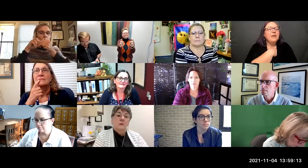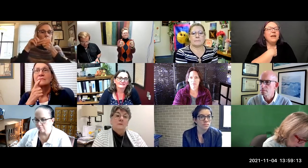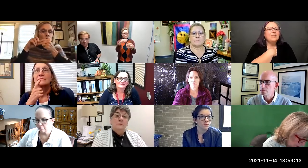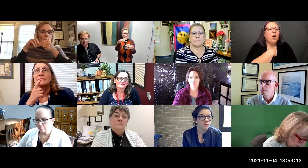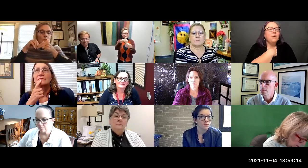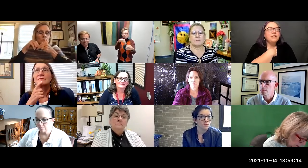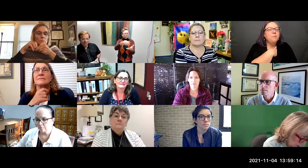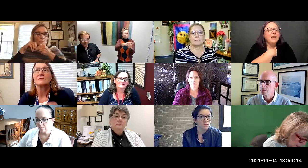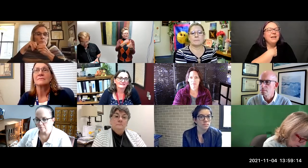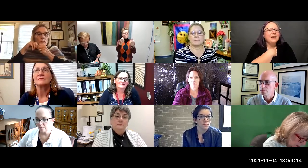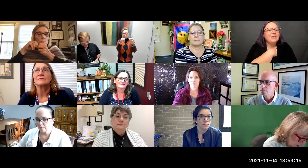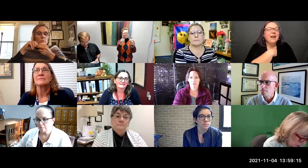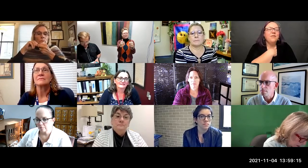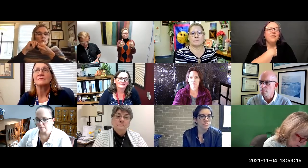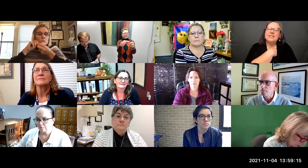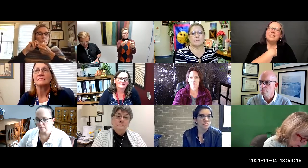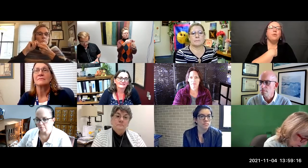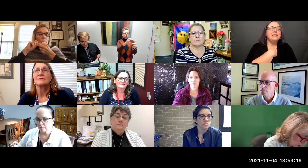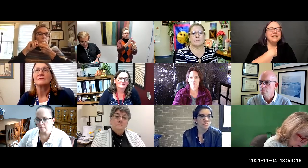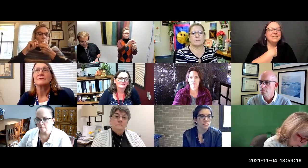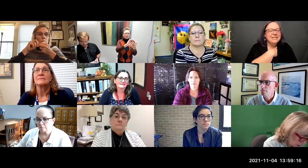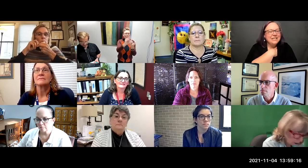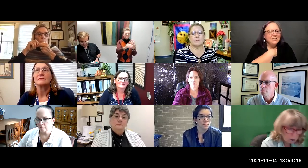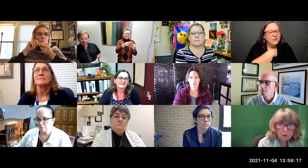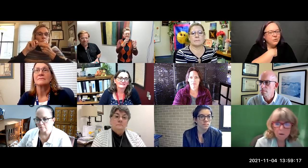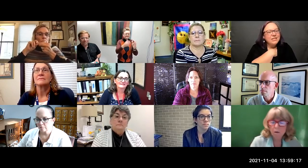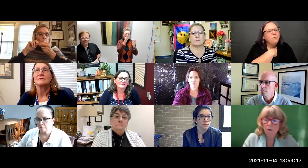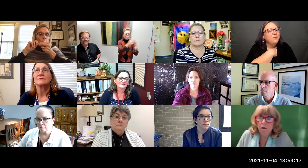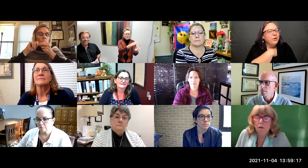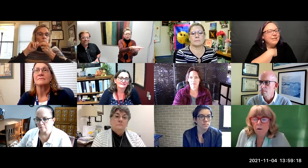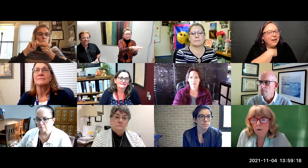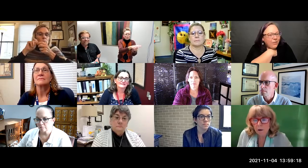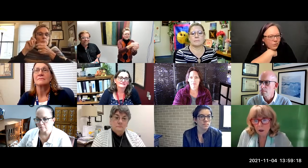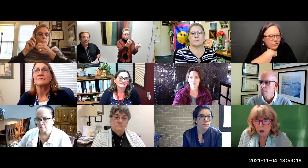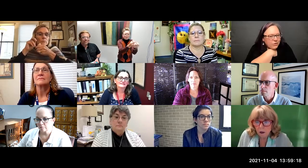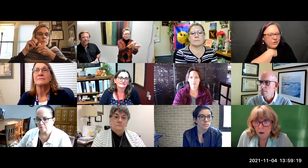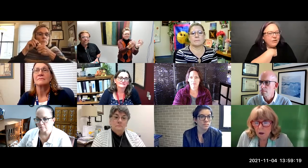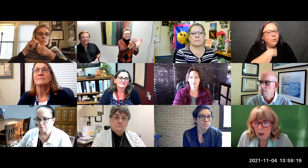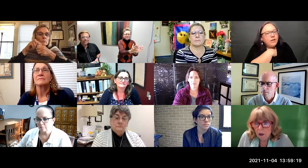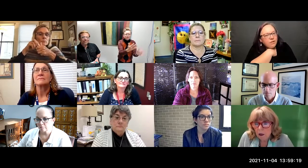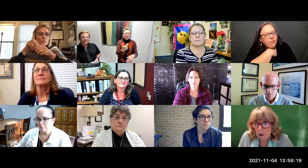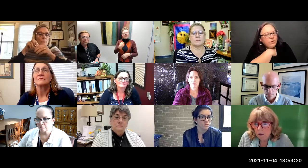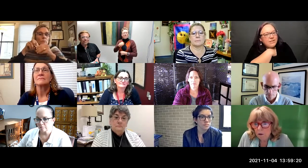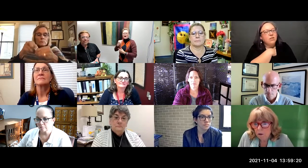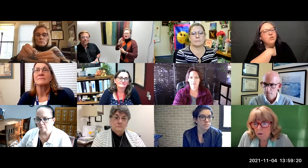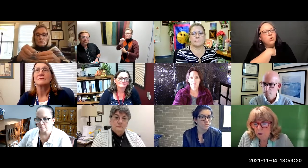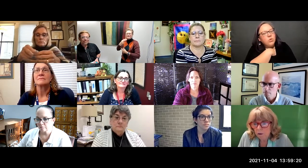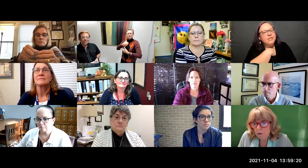It's always been kind of a separate entity in the schools. They've been very siloed. Curriculum focusing on schools and supporting